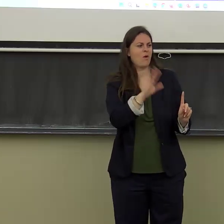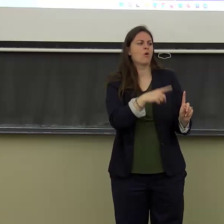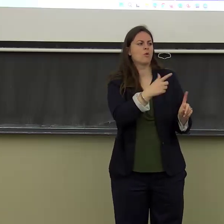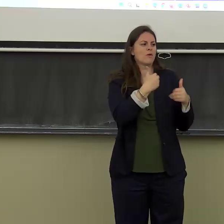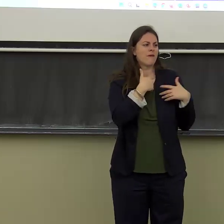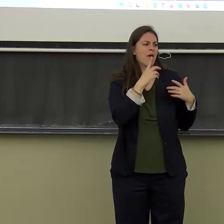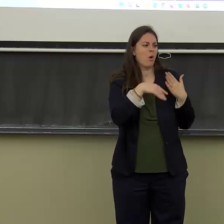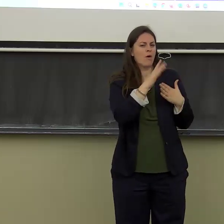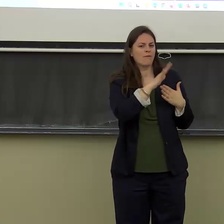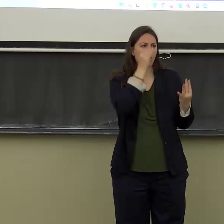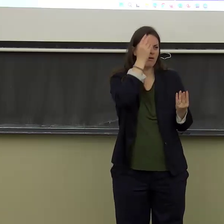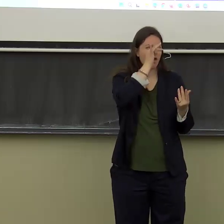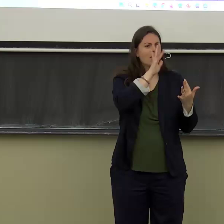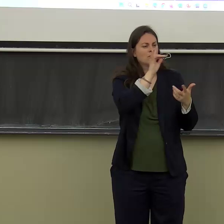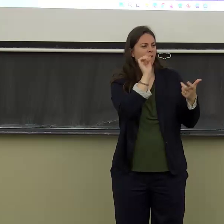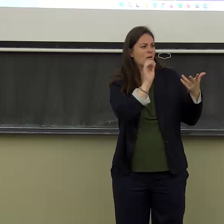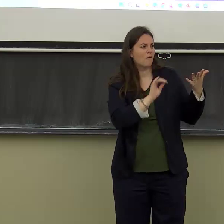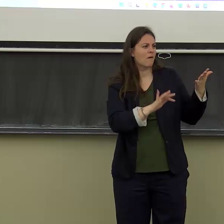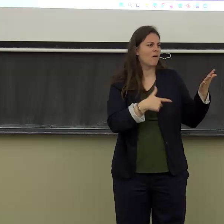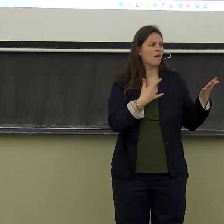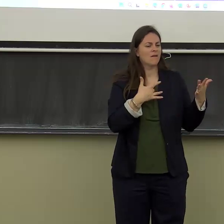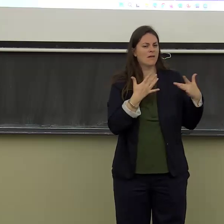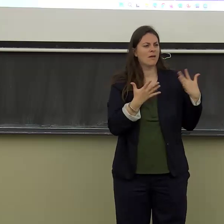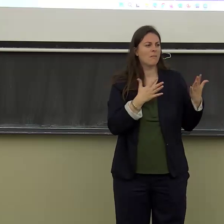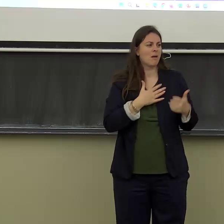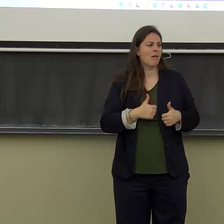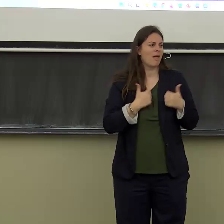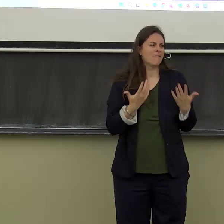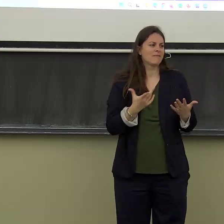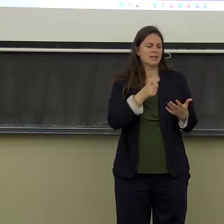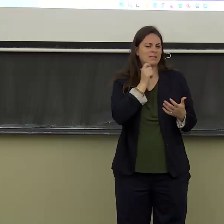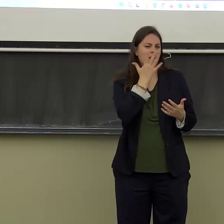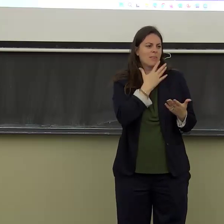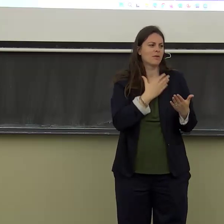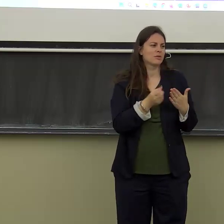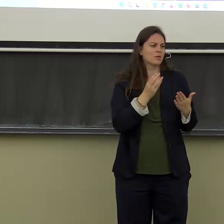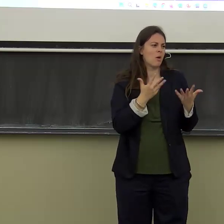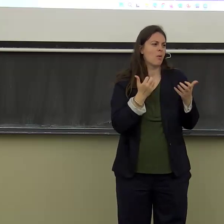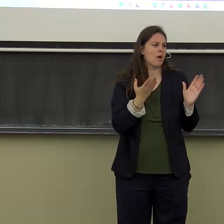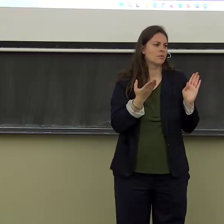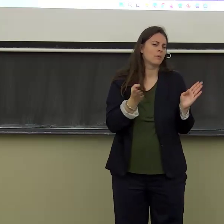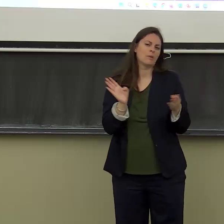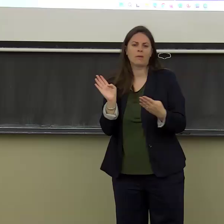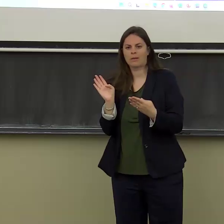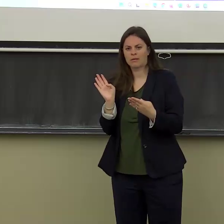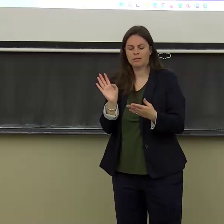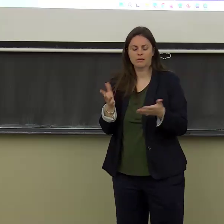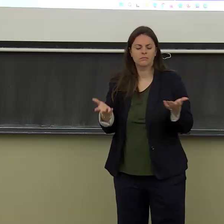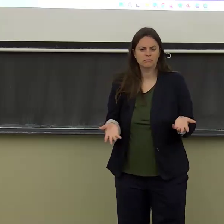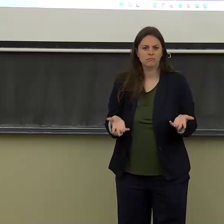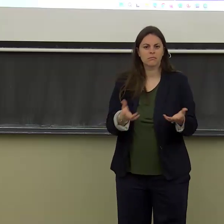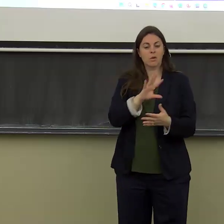thought, and my life is not looking good. So now we're going to go a different direction. So I just want us to be honest that in that sort